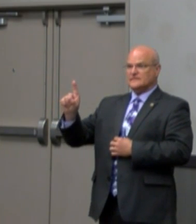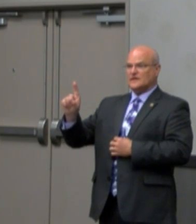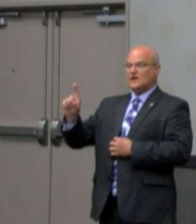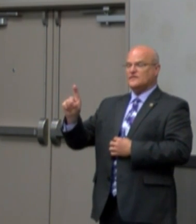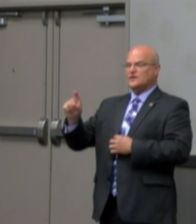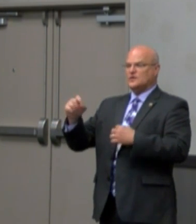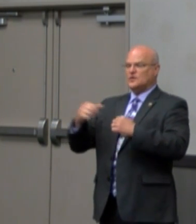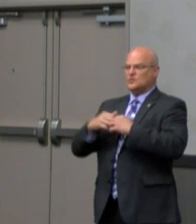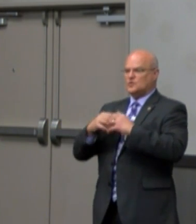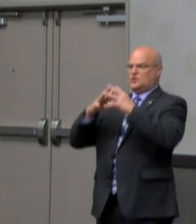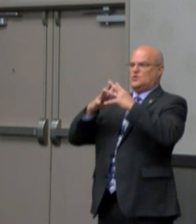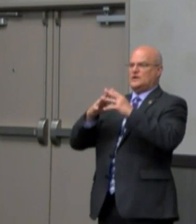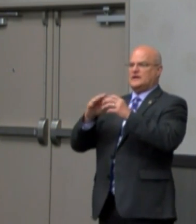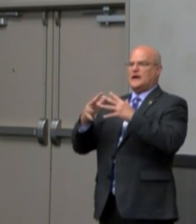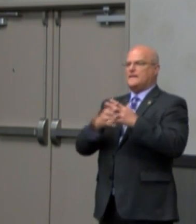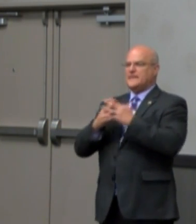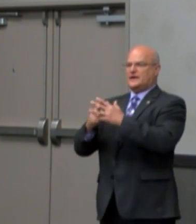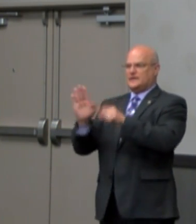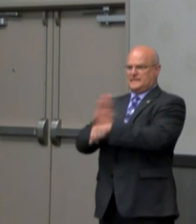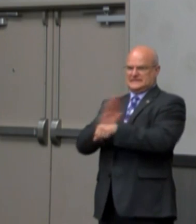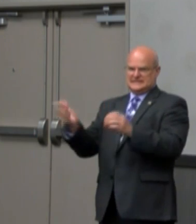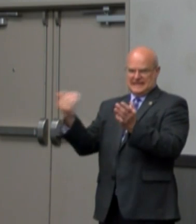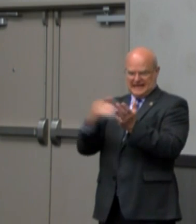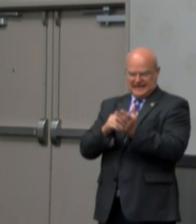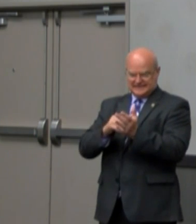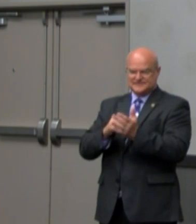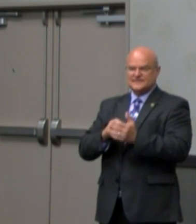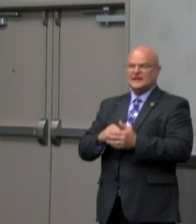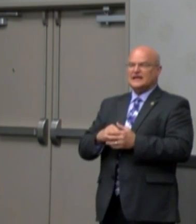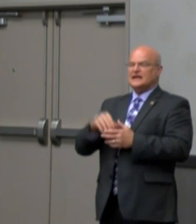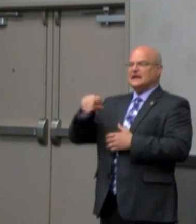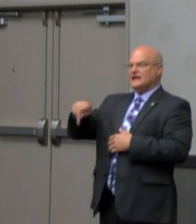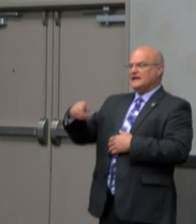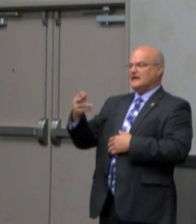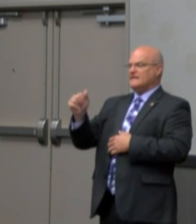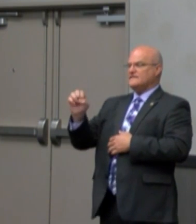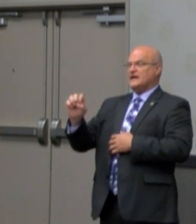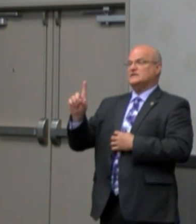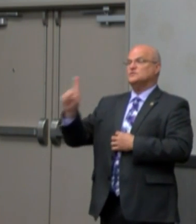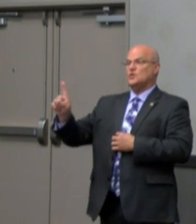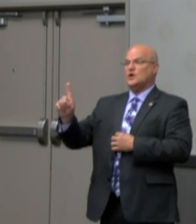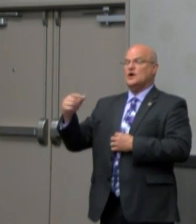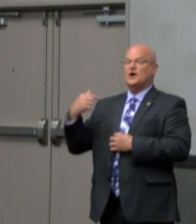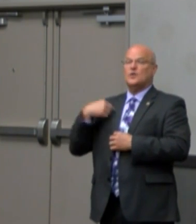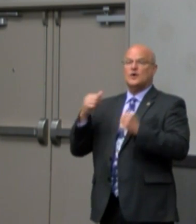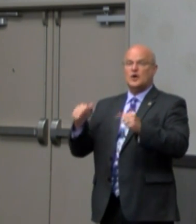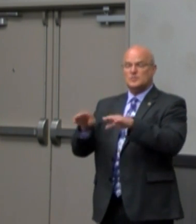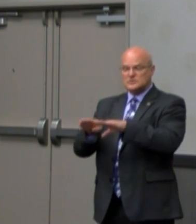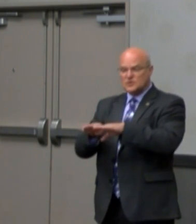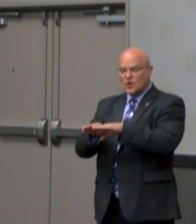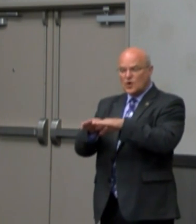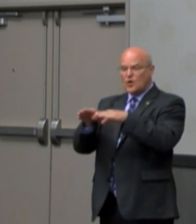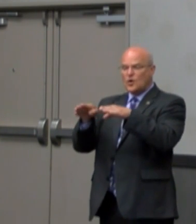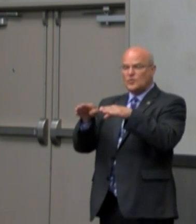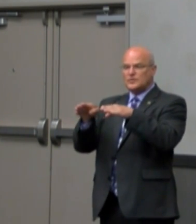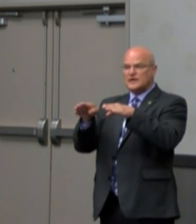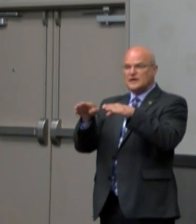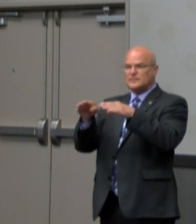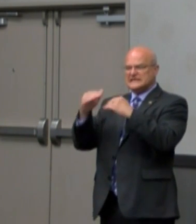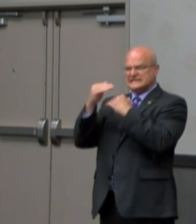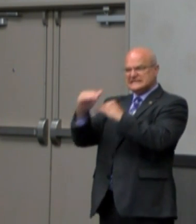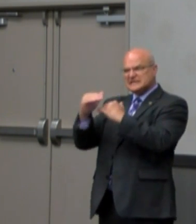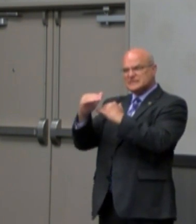being America's business again. And in phase 1, we've been able to open